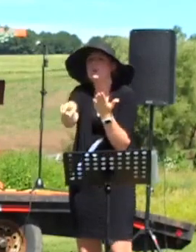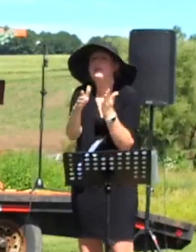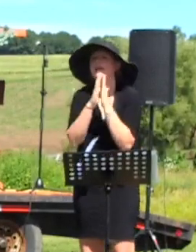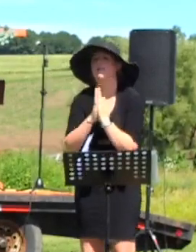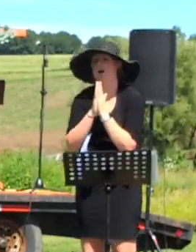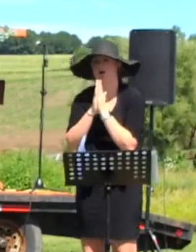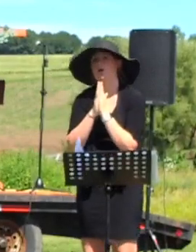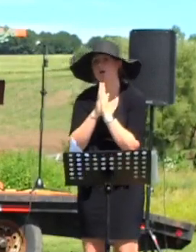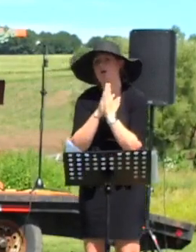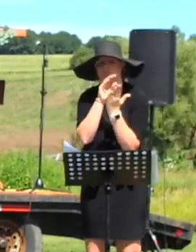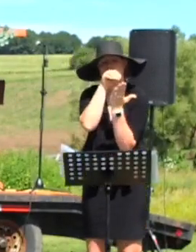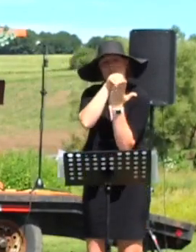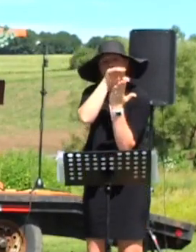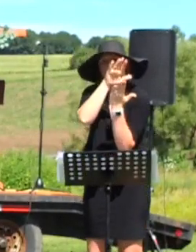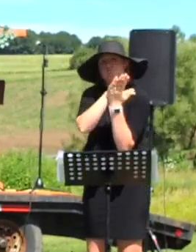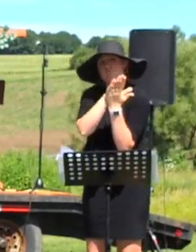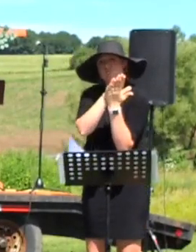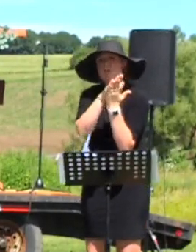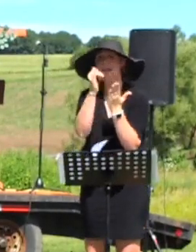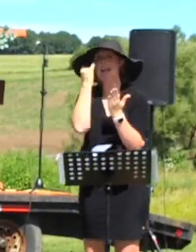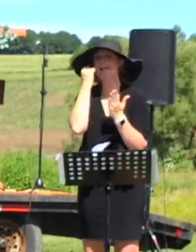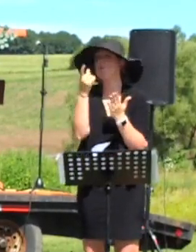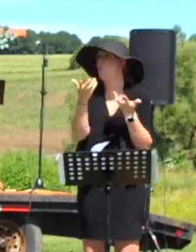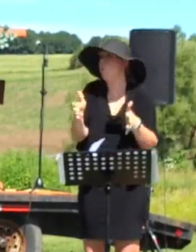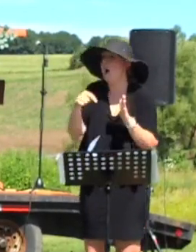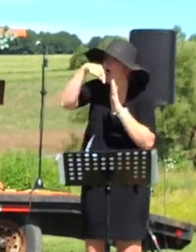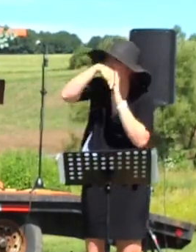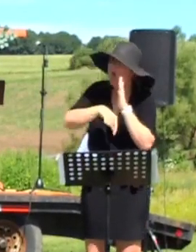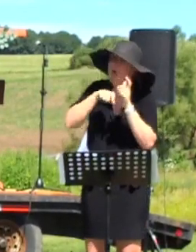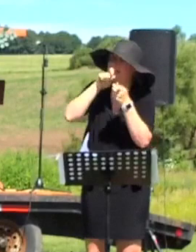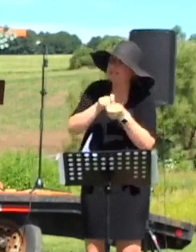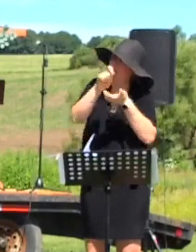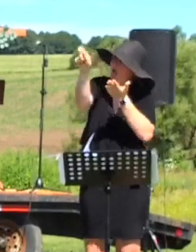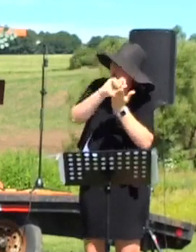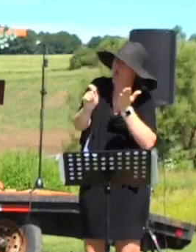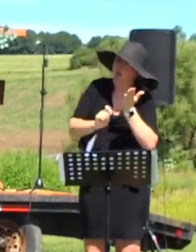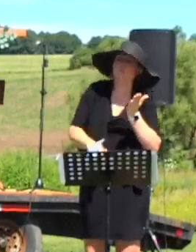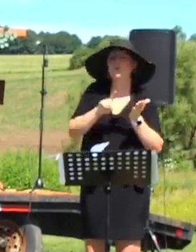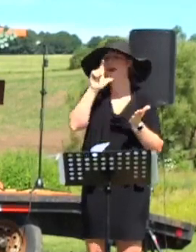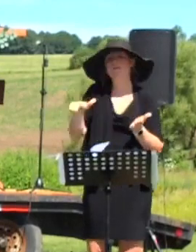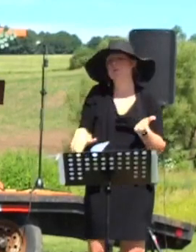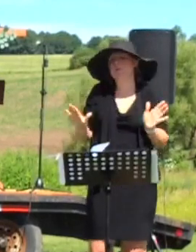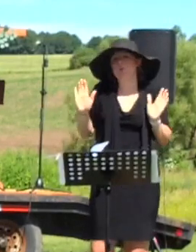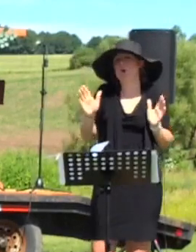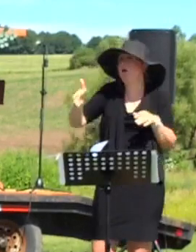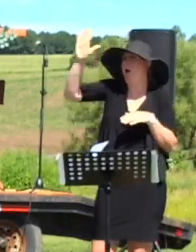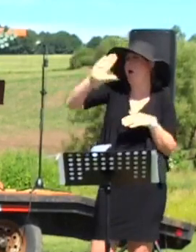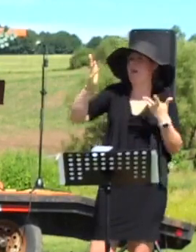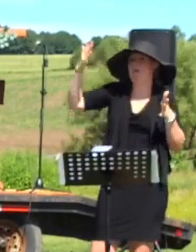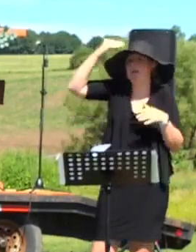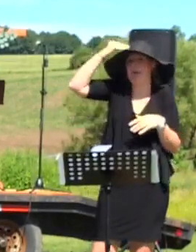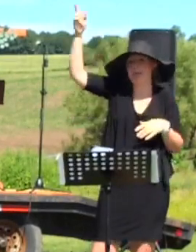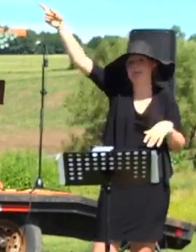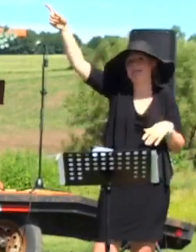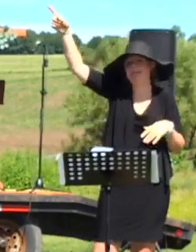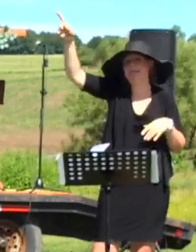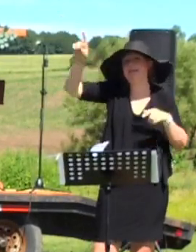for. If you don't want to go into detail, that's okay. We don't need to have detail. God knows.